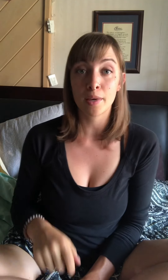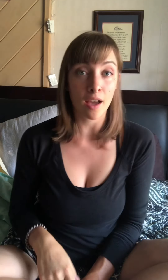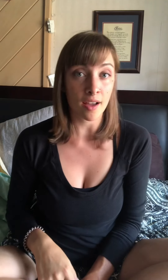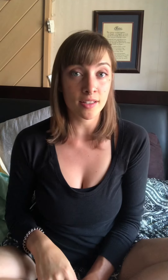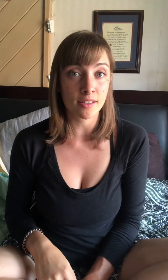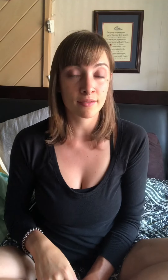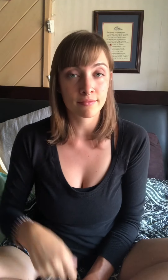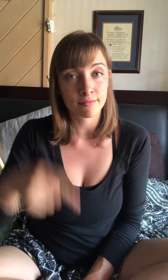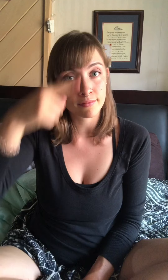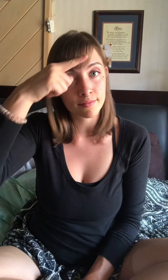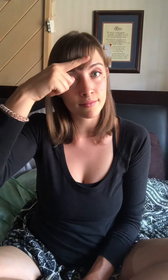Because.